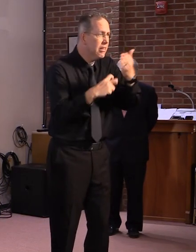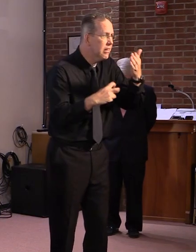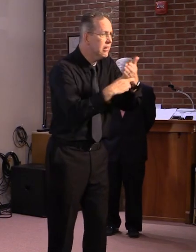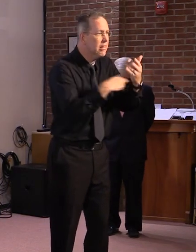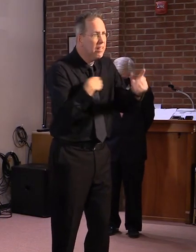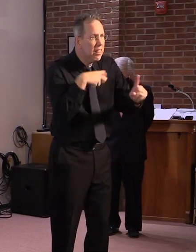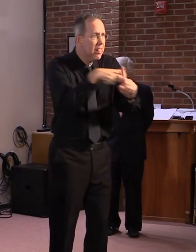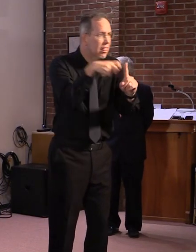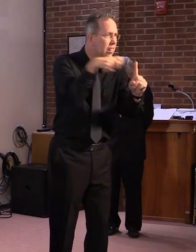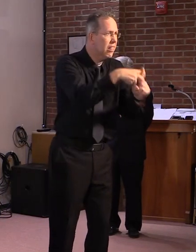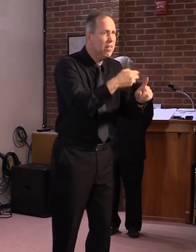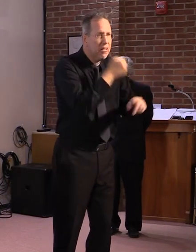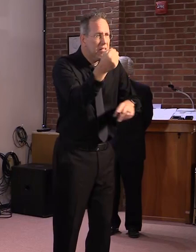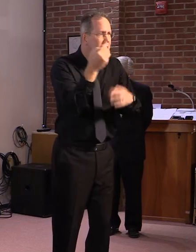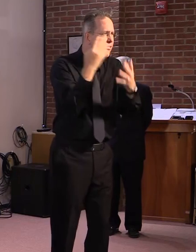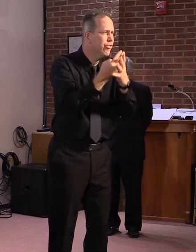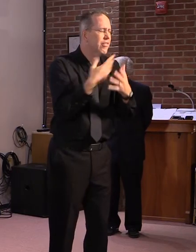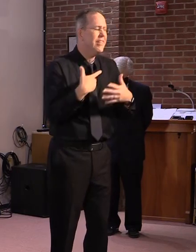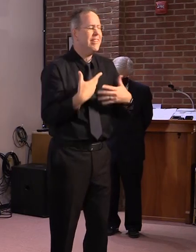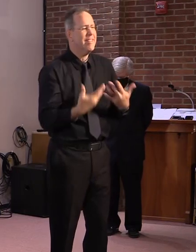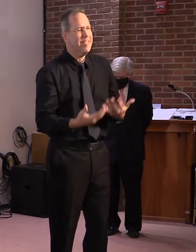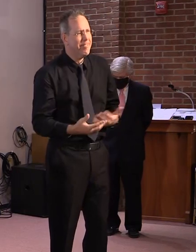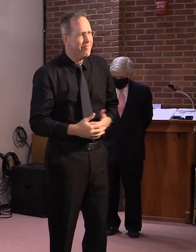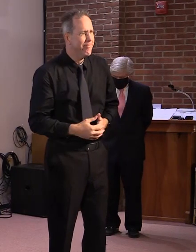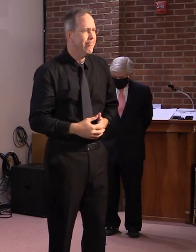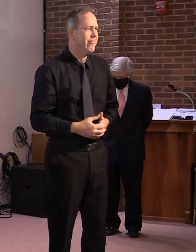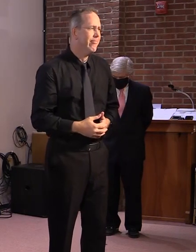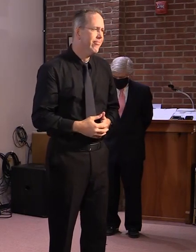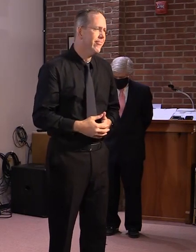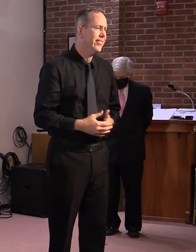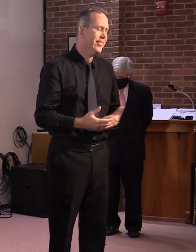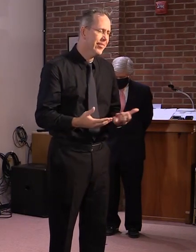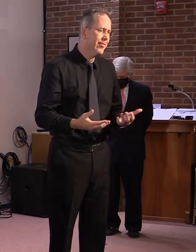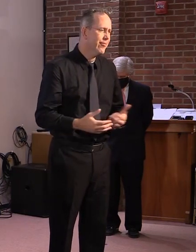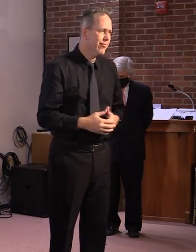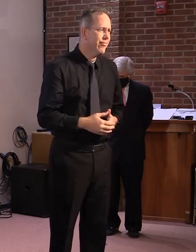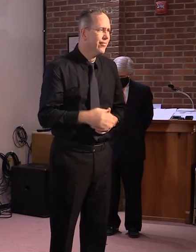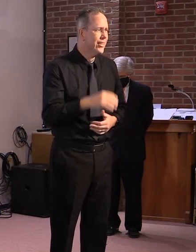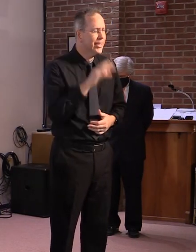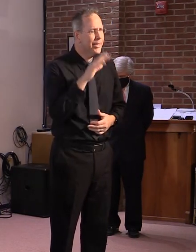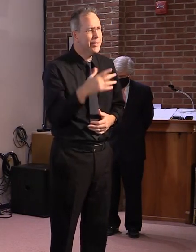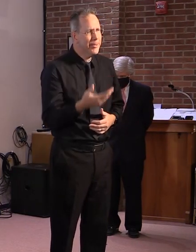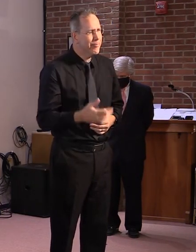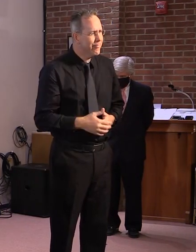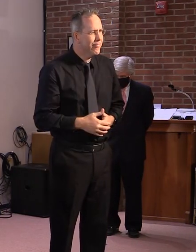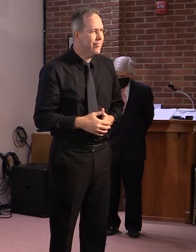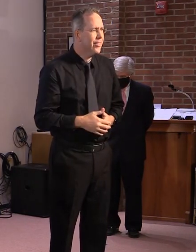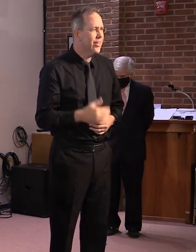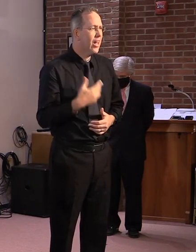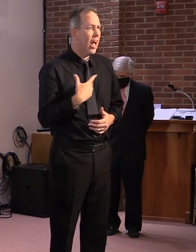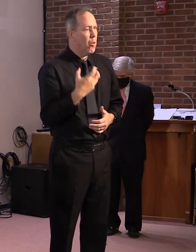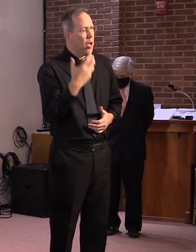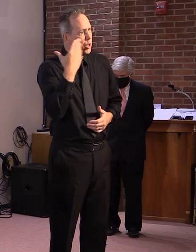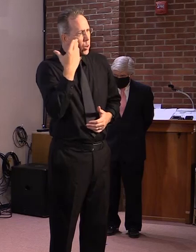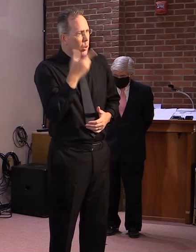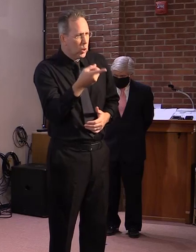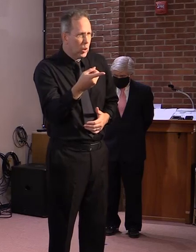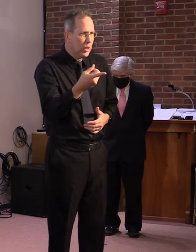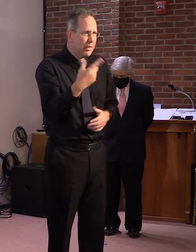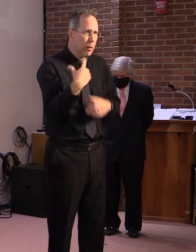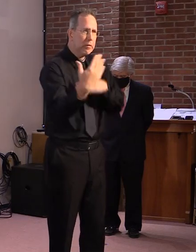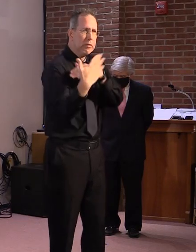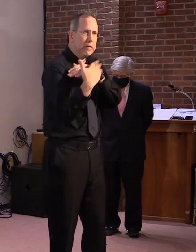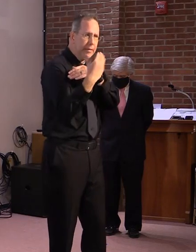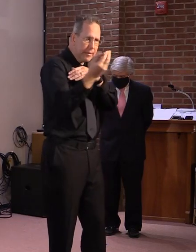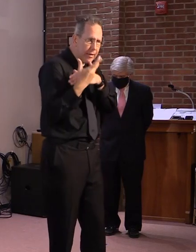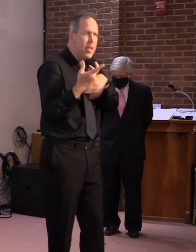No, you're correct, Governor. I think we would be interested to know so that we can follow up with additional education. And if